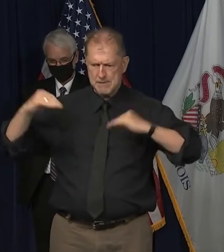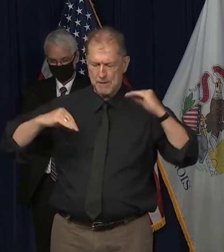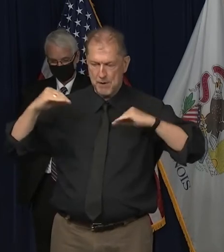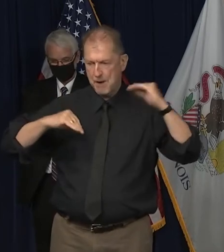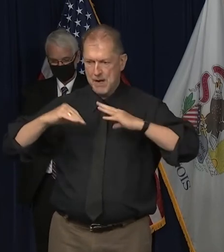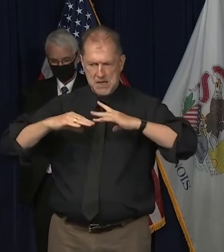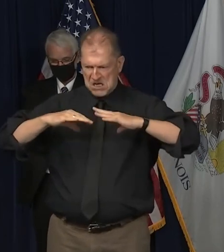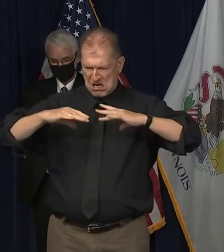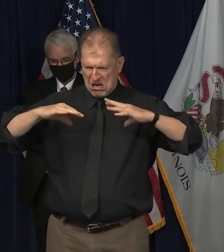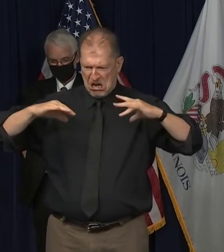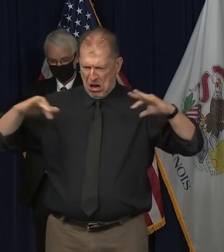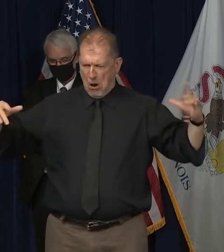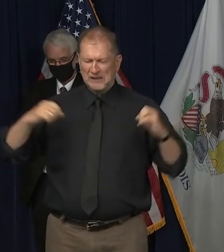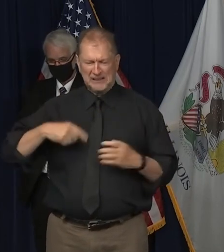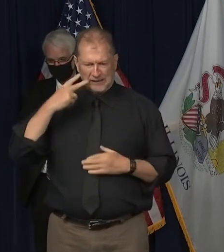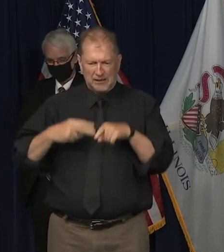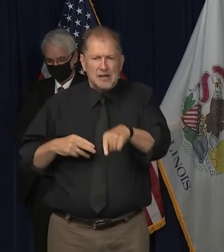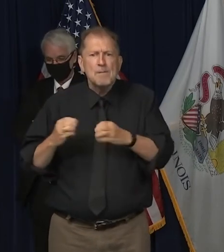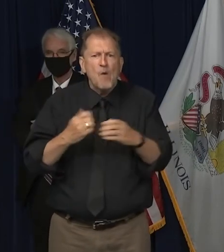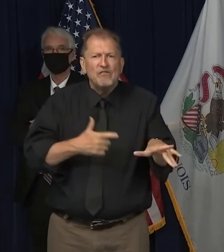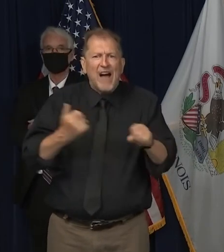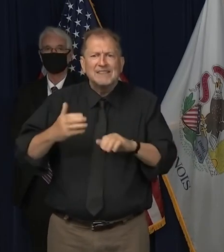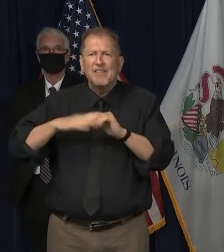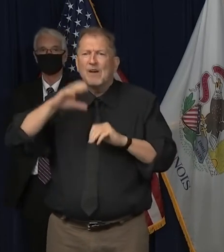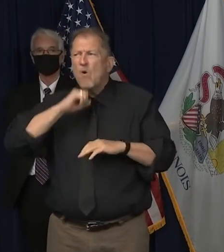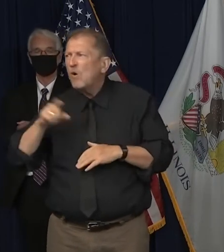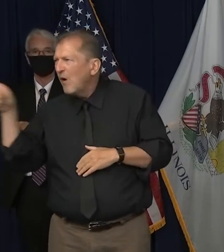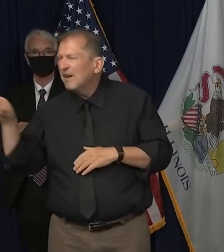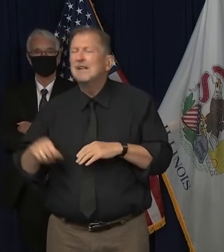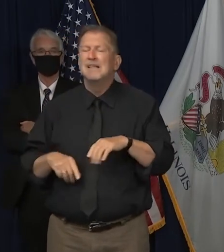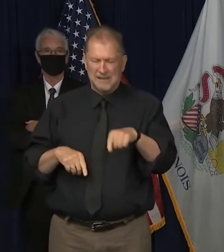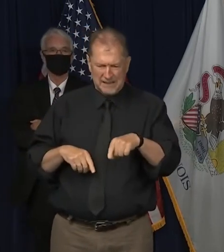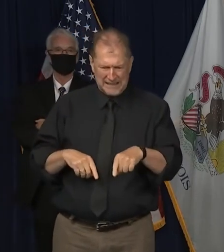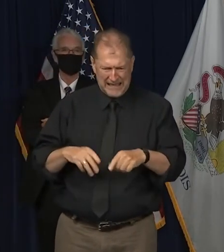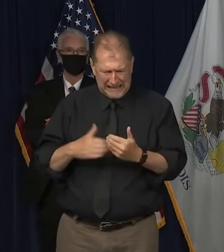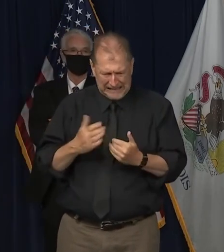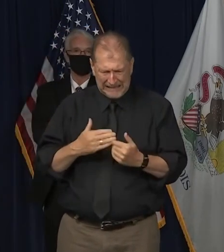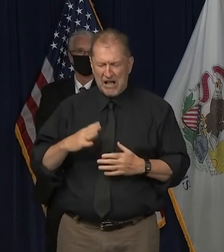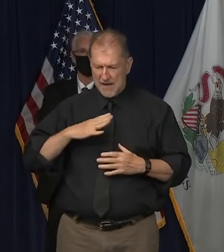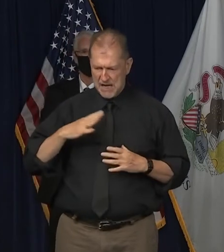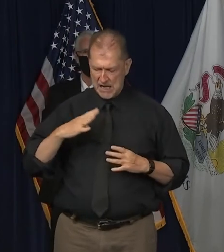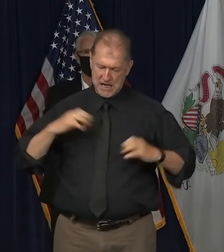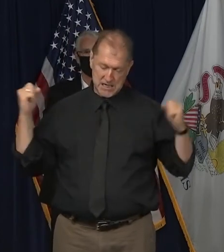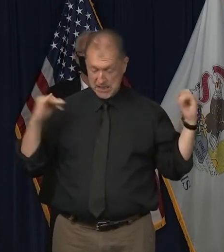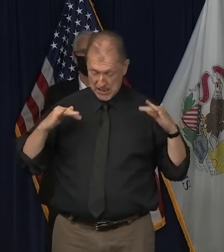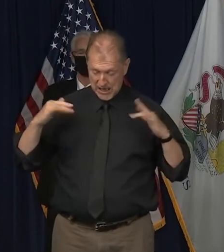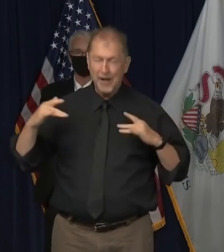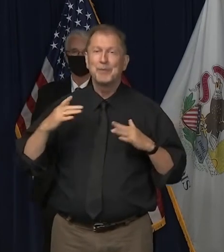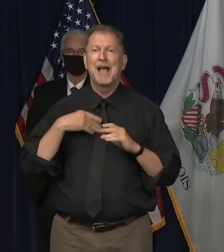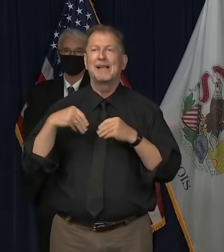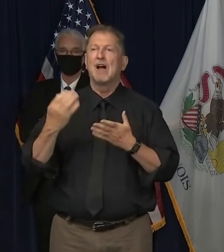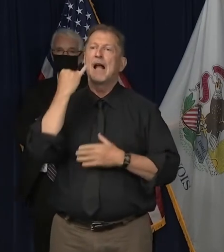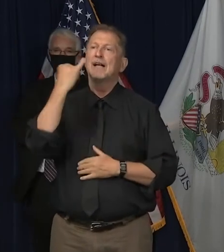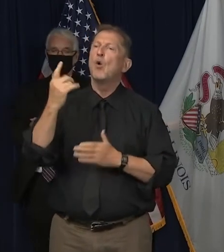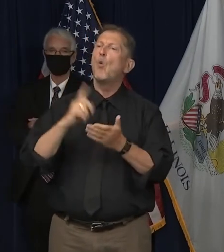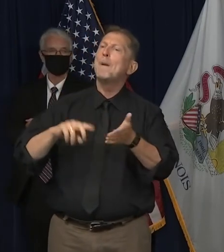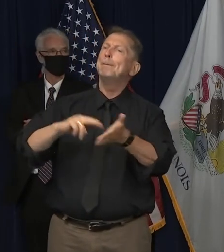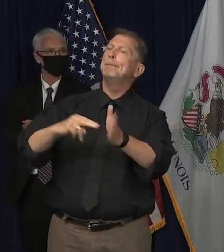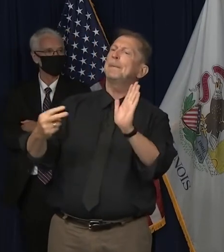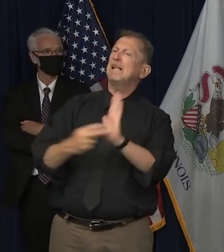be deployed more rapidly and at a massive scale. So let me give you an example of what I mean by massive